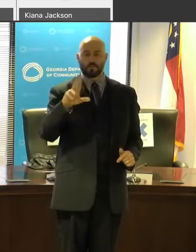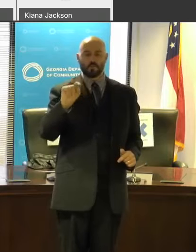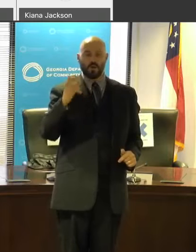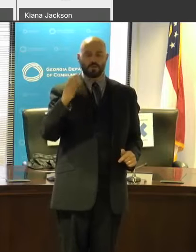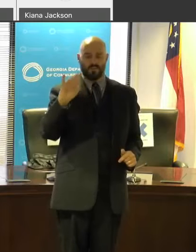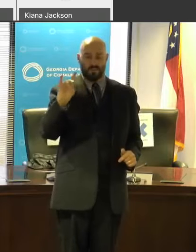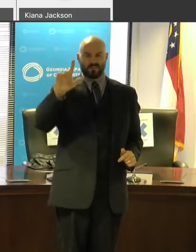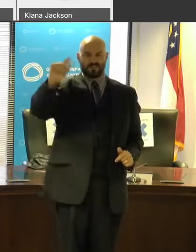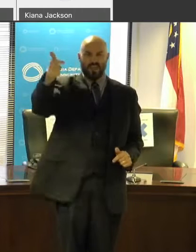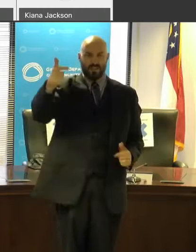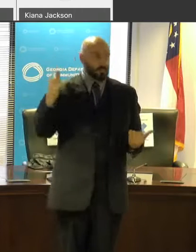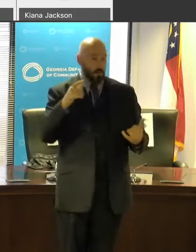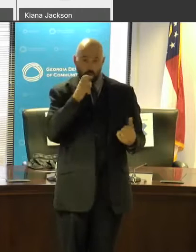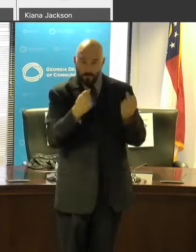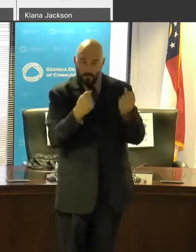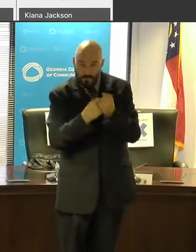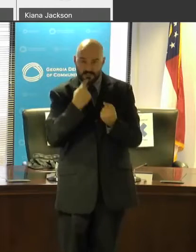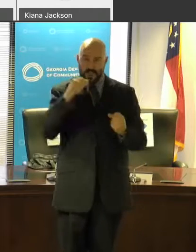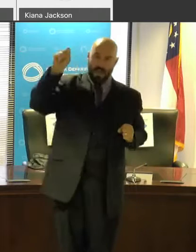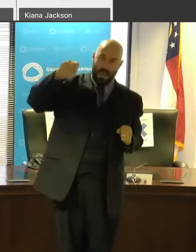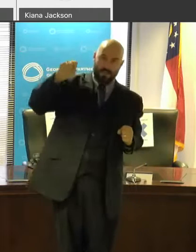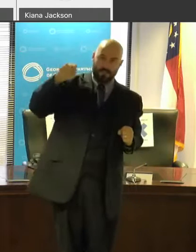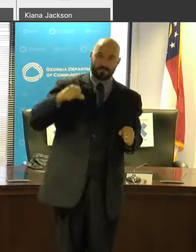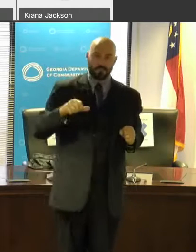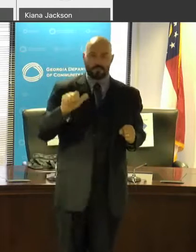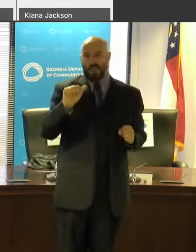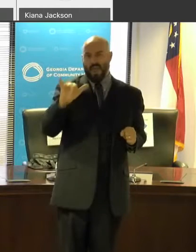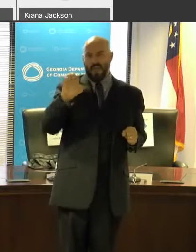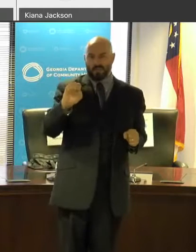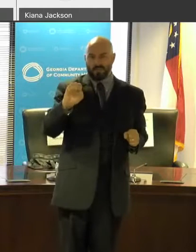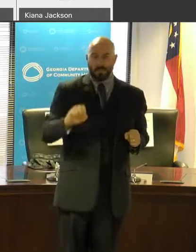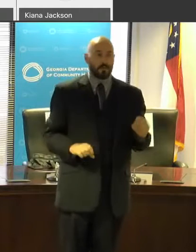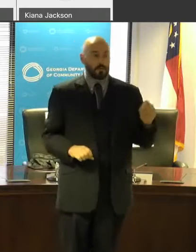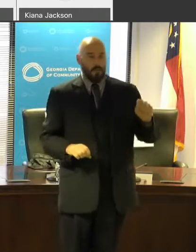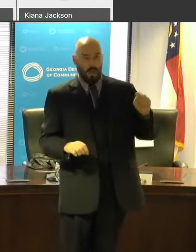aye. Aye. Aye. Opposed?